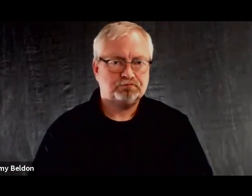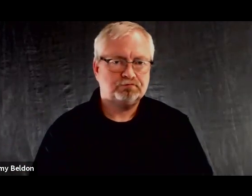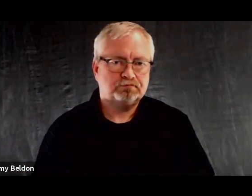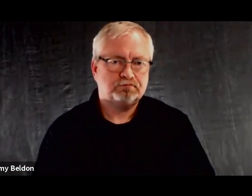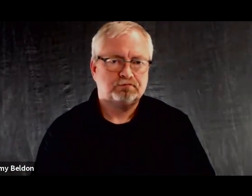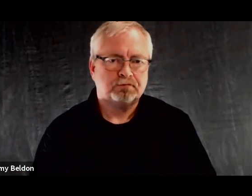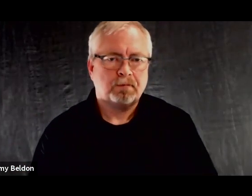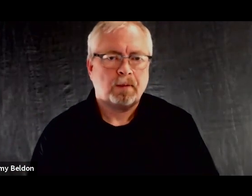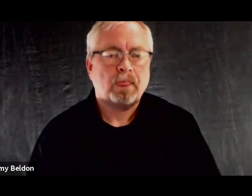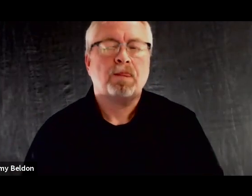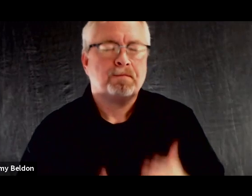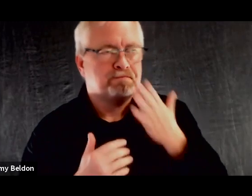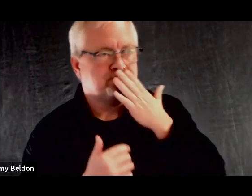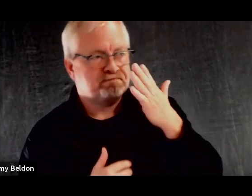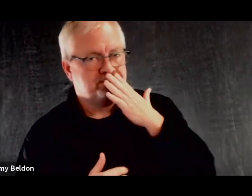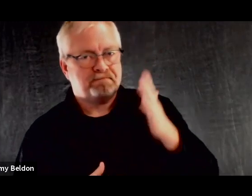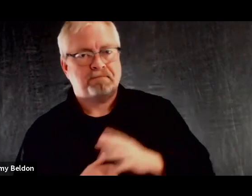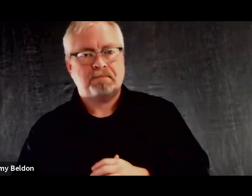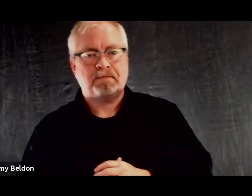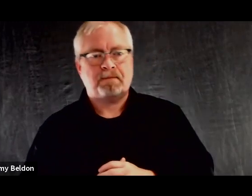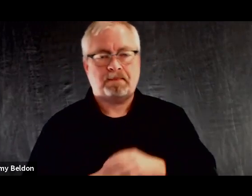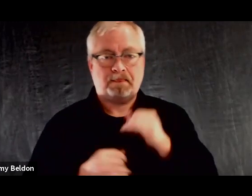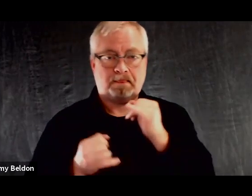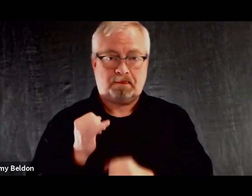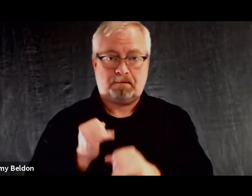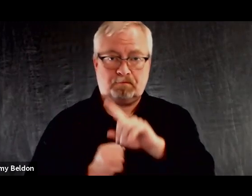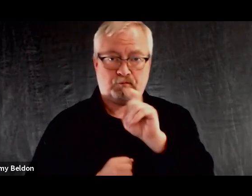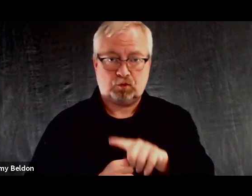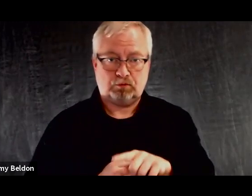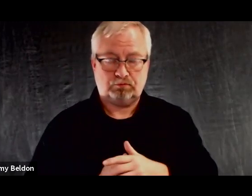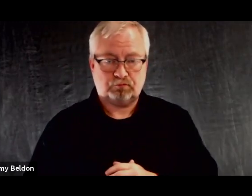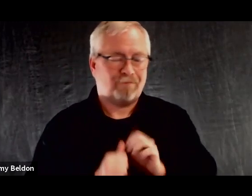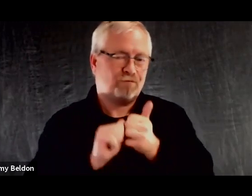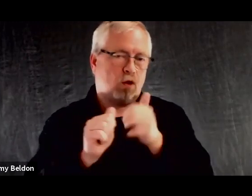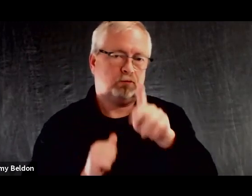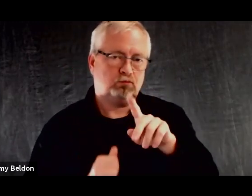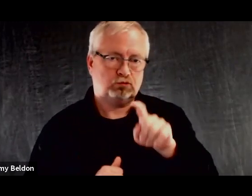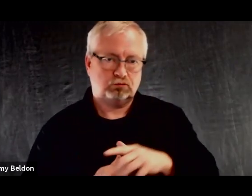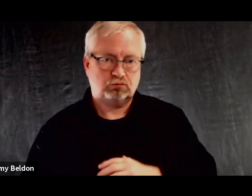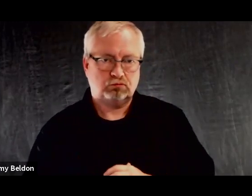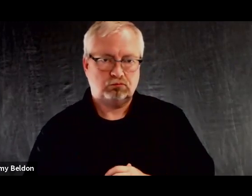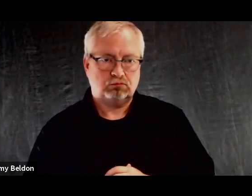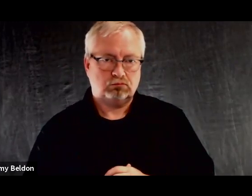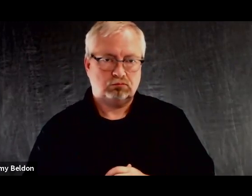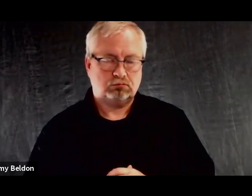Your next question is from Erin Hazanzadeh. Your line is now open.